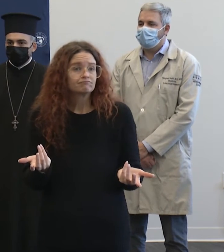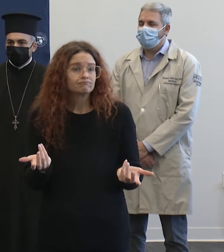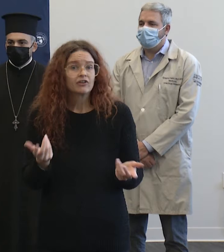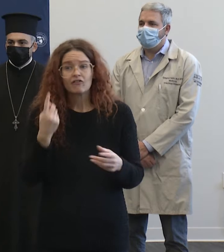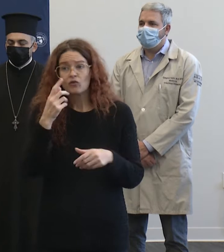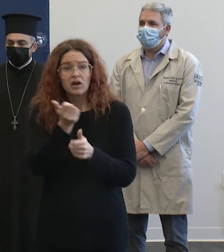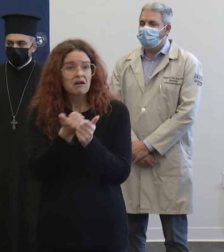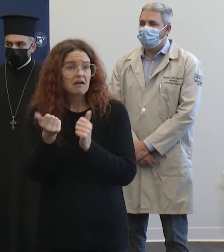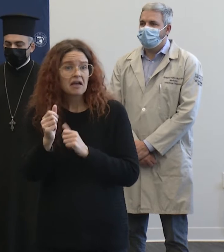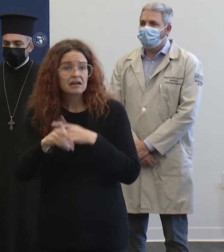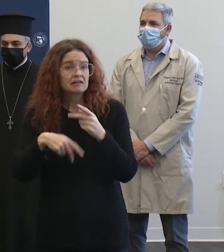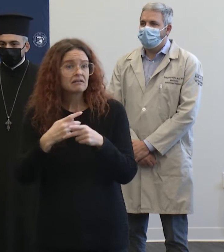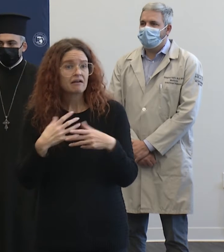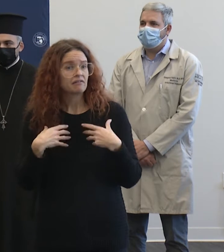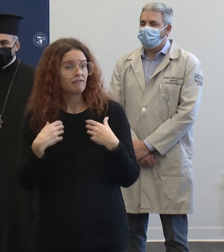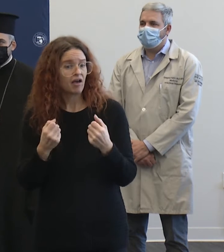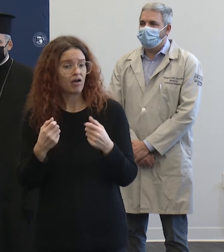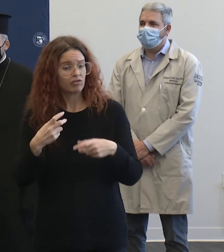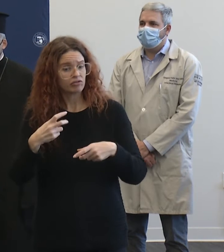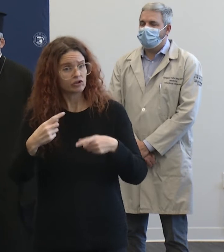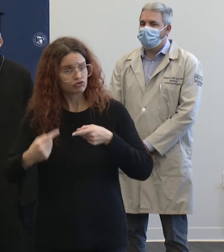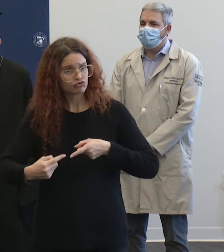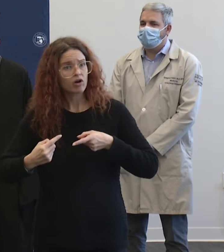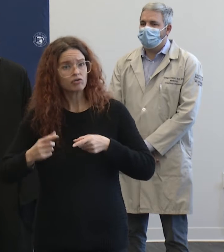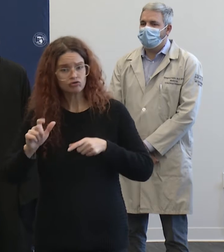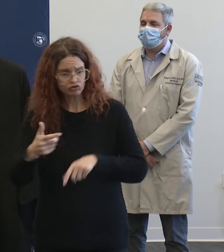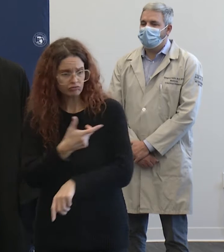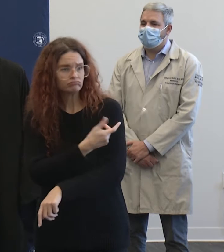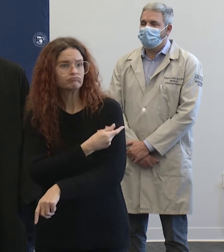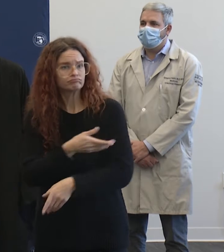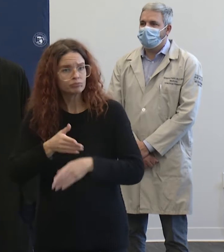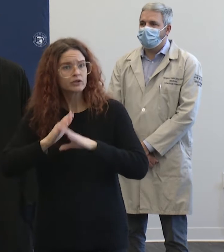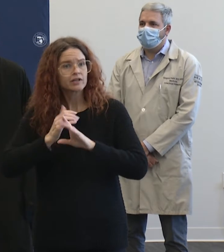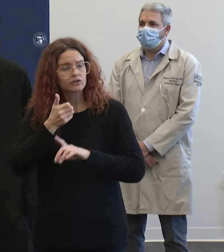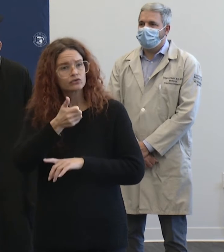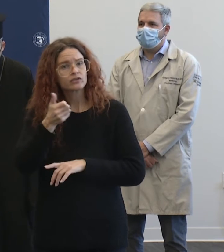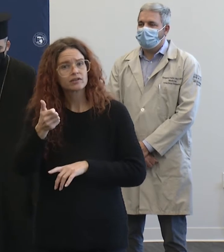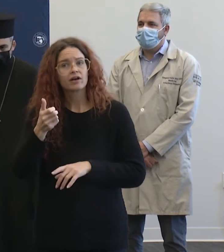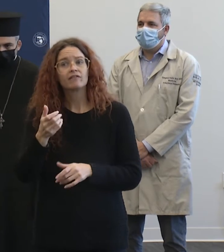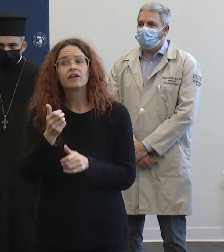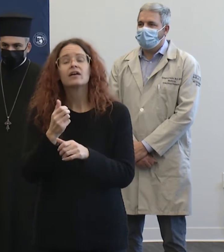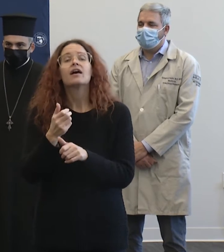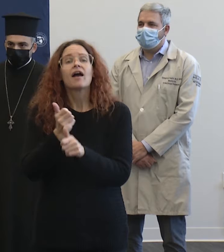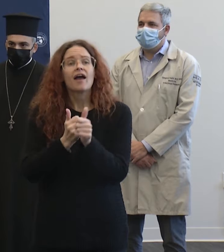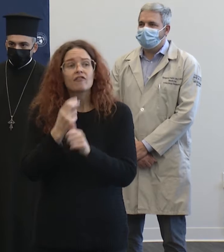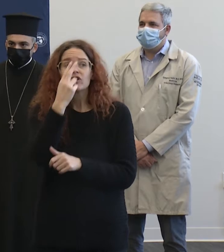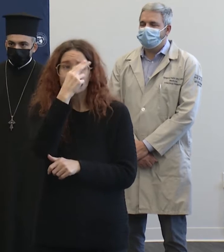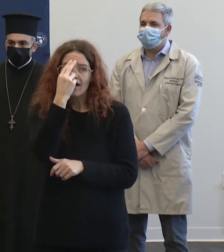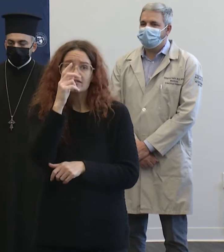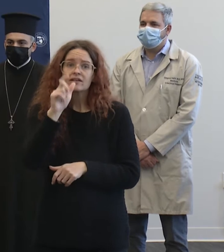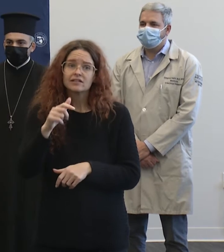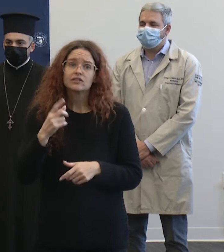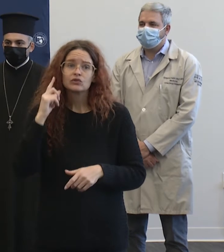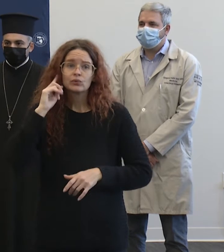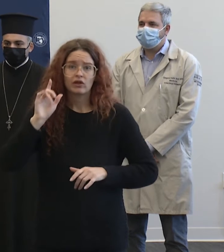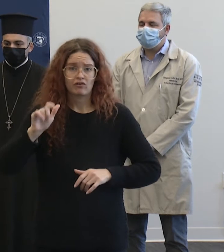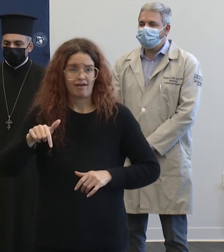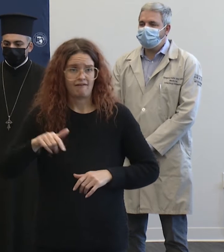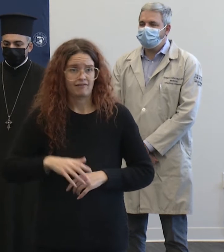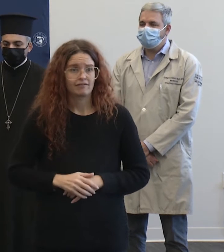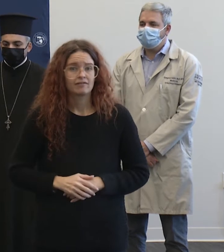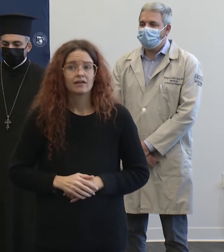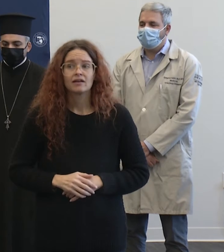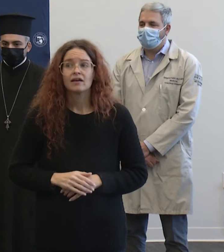is something the Catholic community wants every Catholic to hear. This is a way God